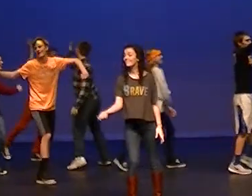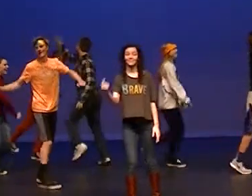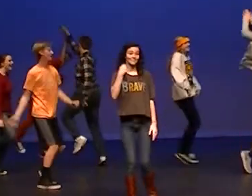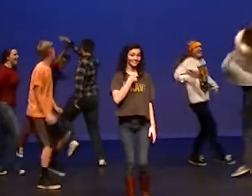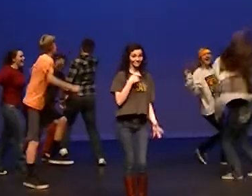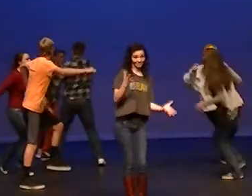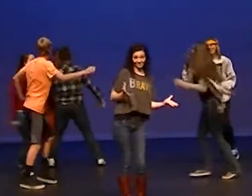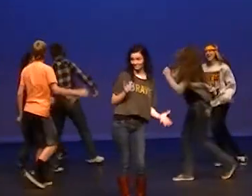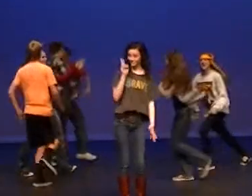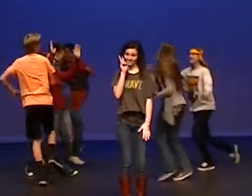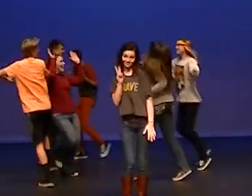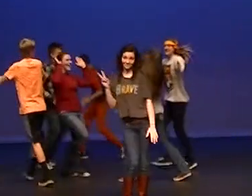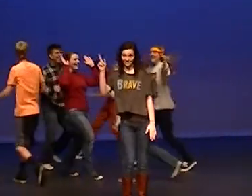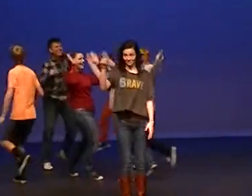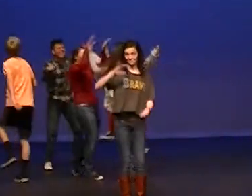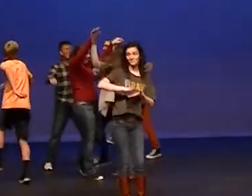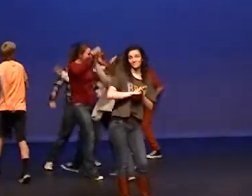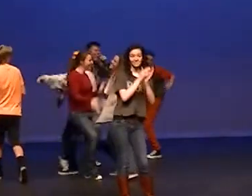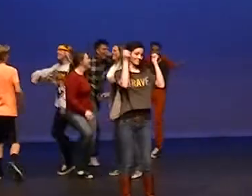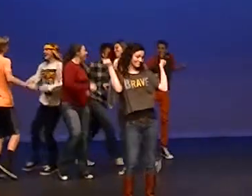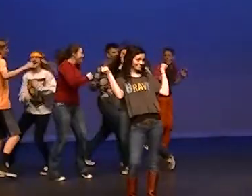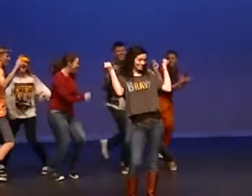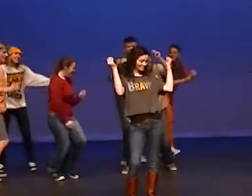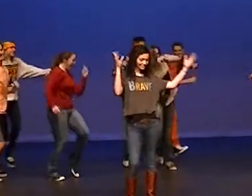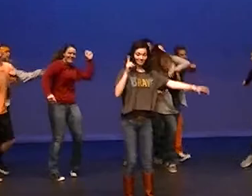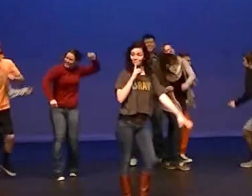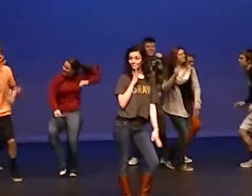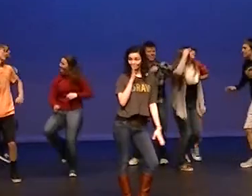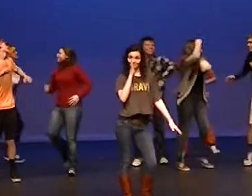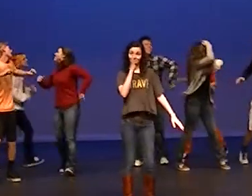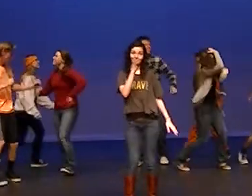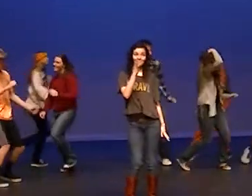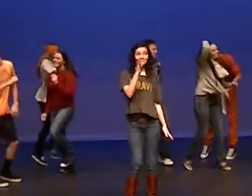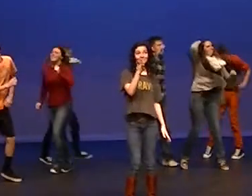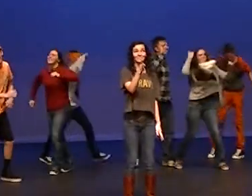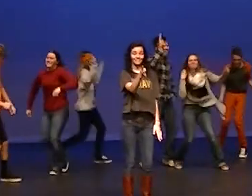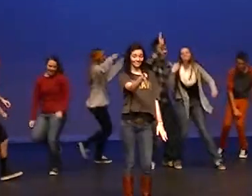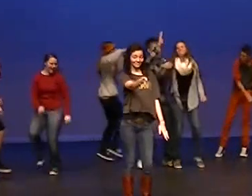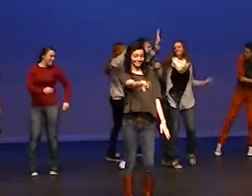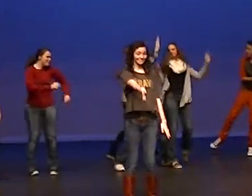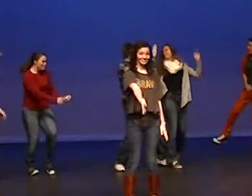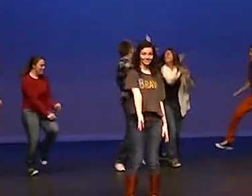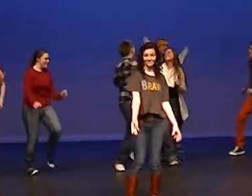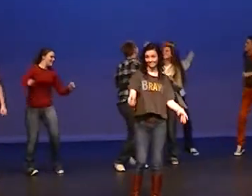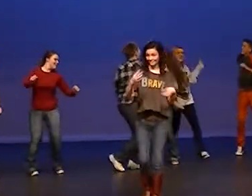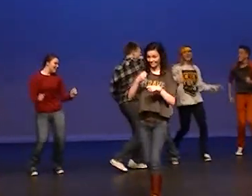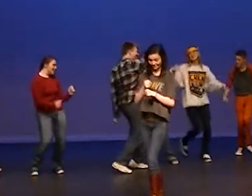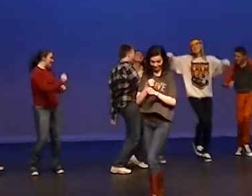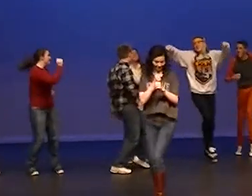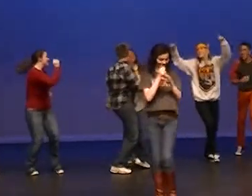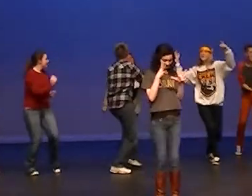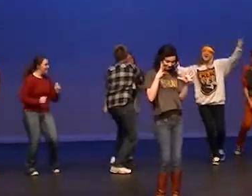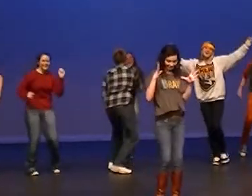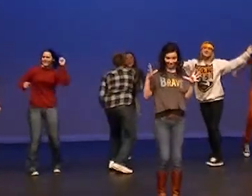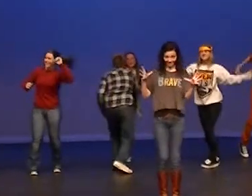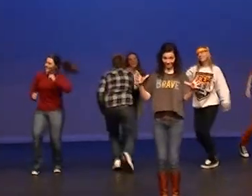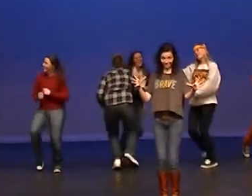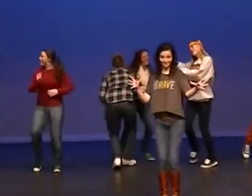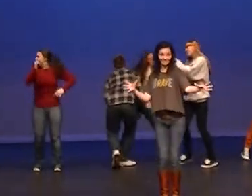I wanna see you be brave What you wanna say Don't let the words fall